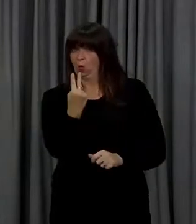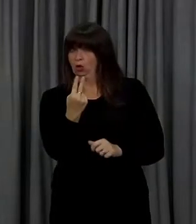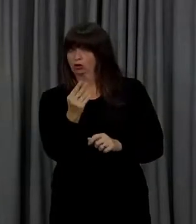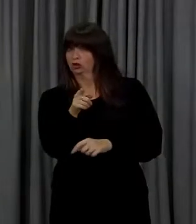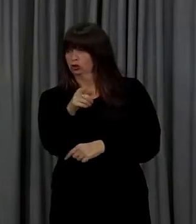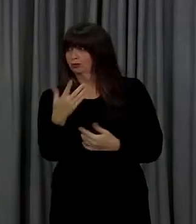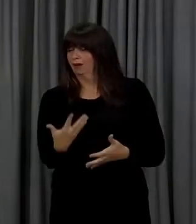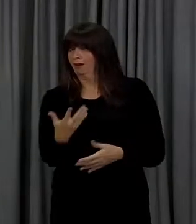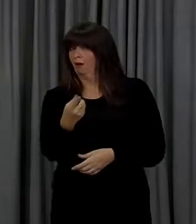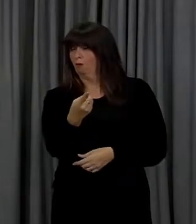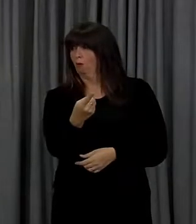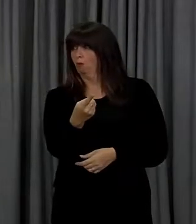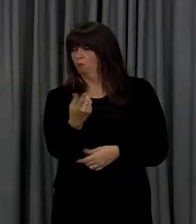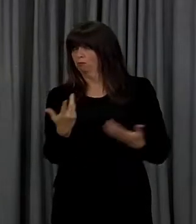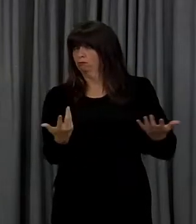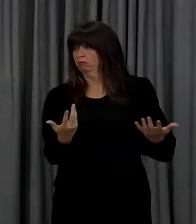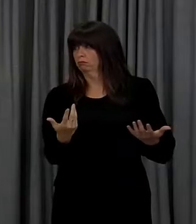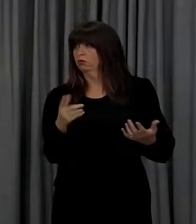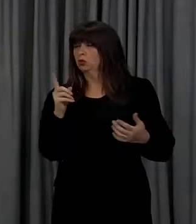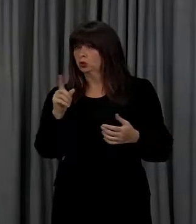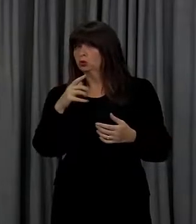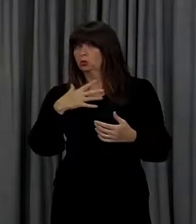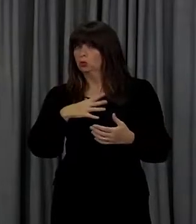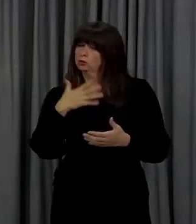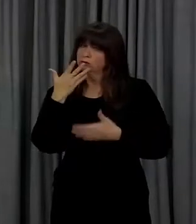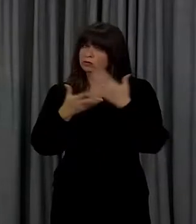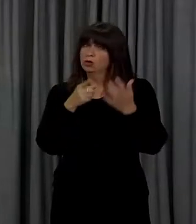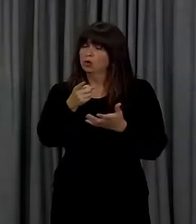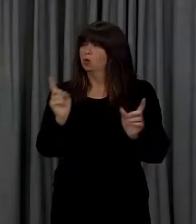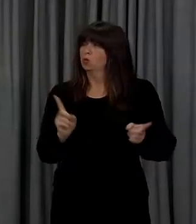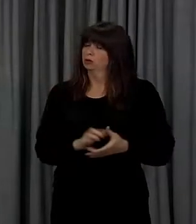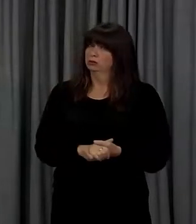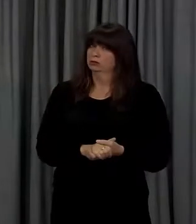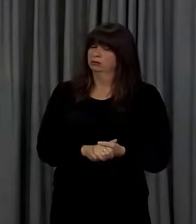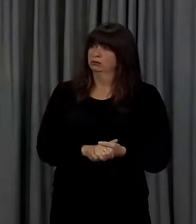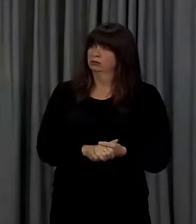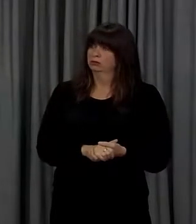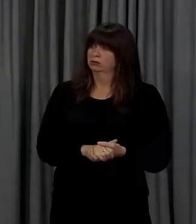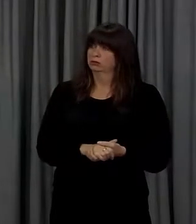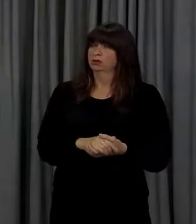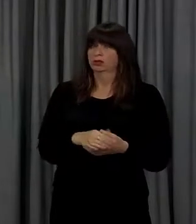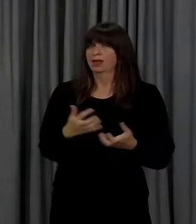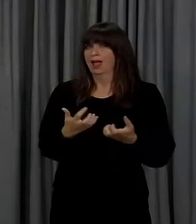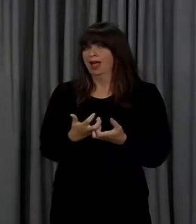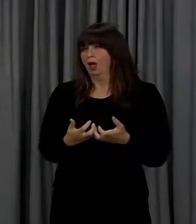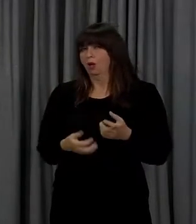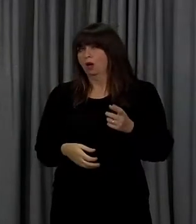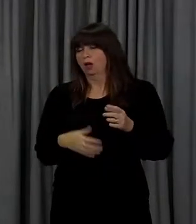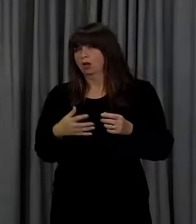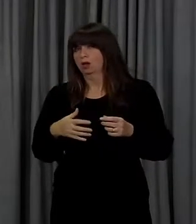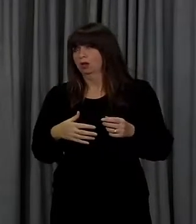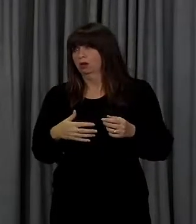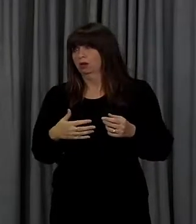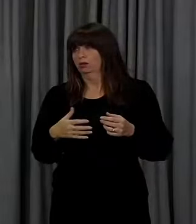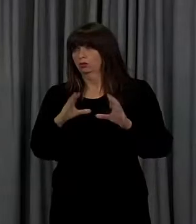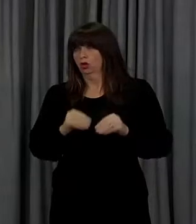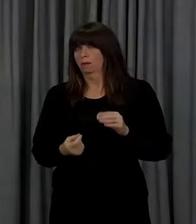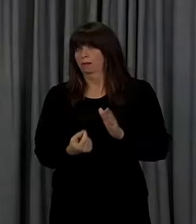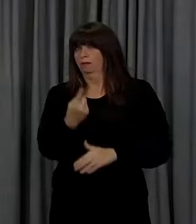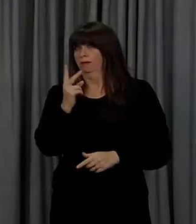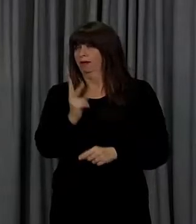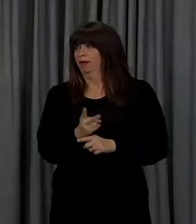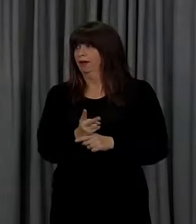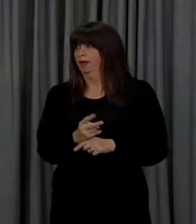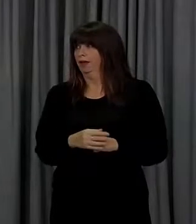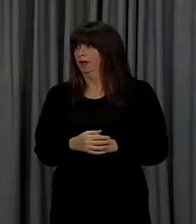Val and people who've had some of the more extreme situations about what you're doing to make sure things like that don't happen?